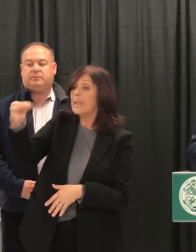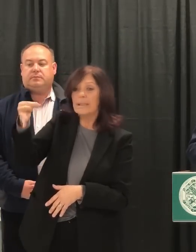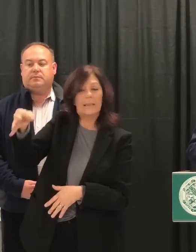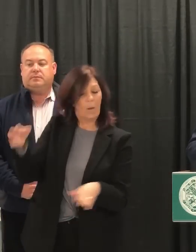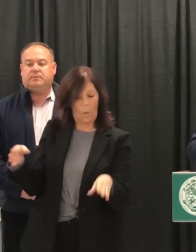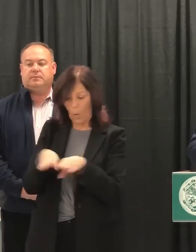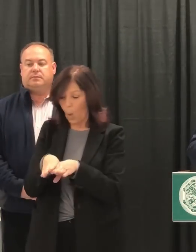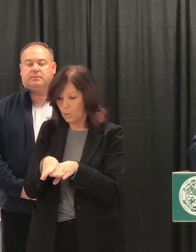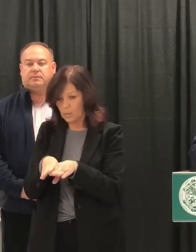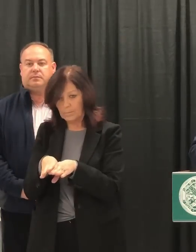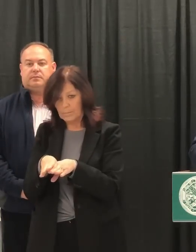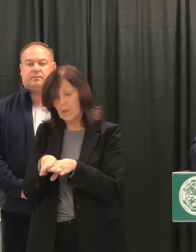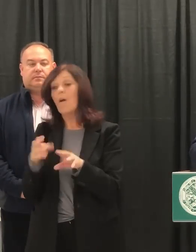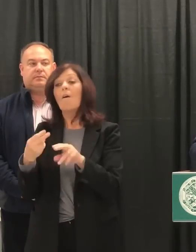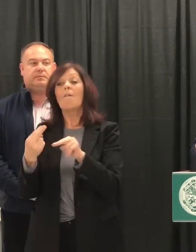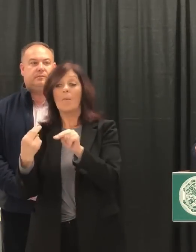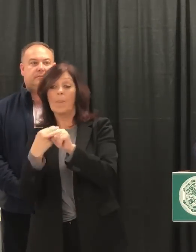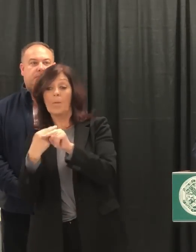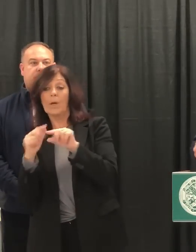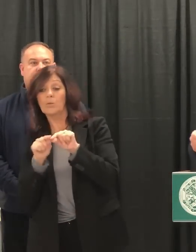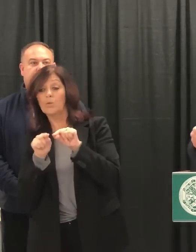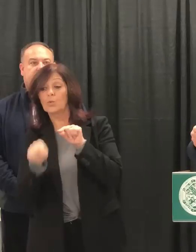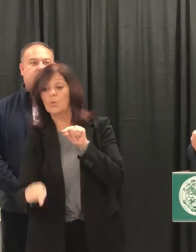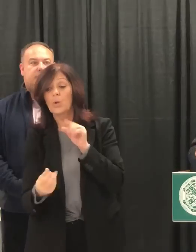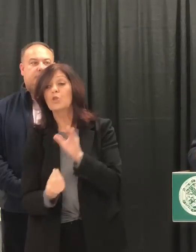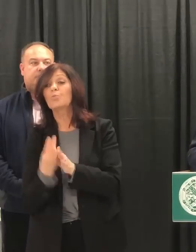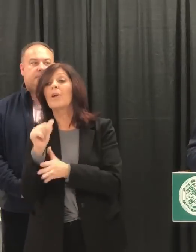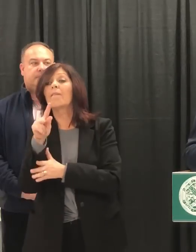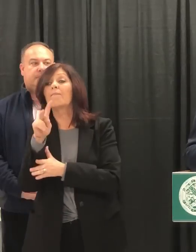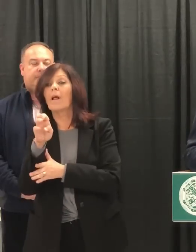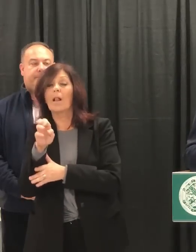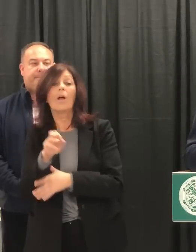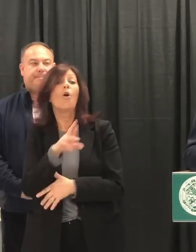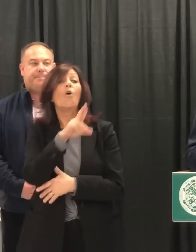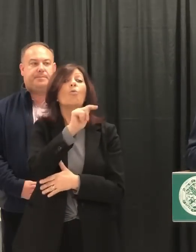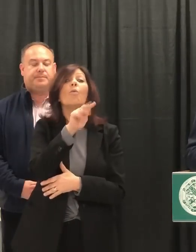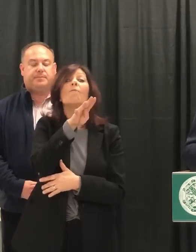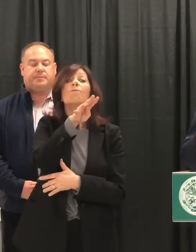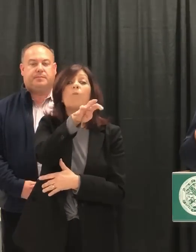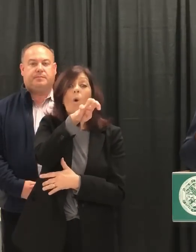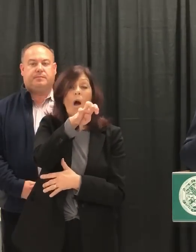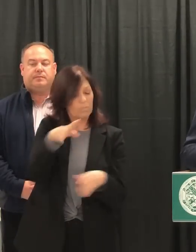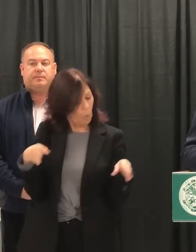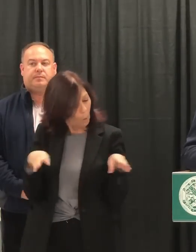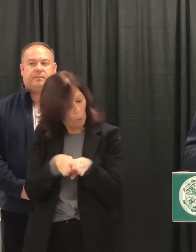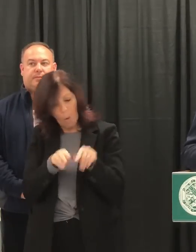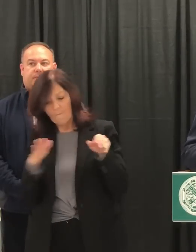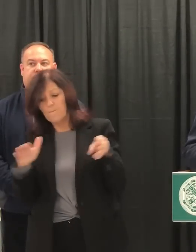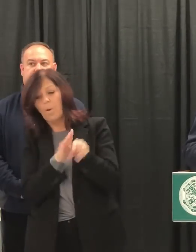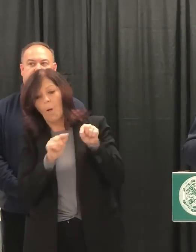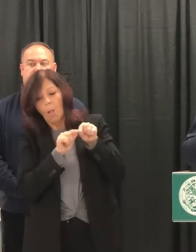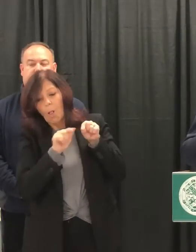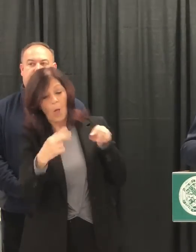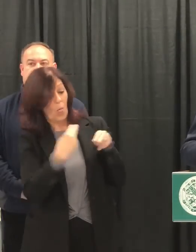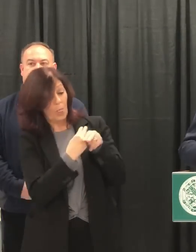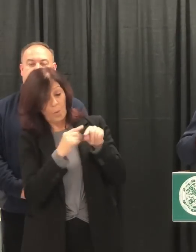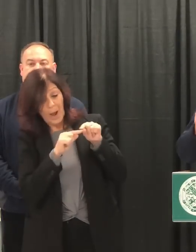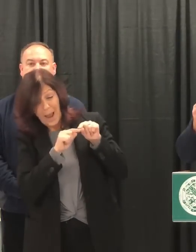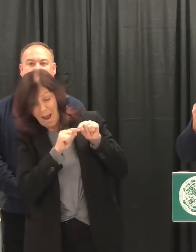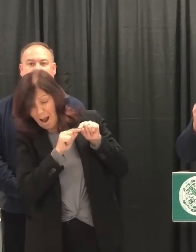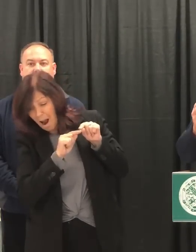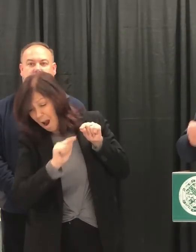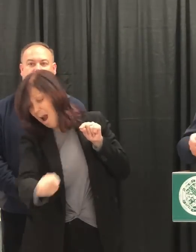of Erie County from the Thruway to Springville. The Route 400 is closed its full length, which would be from the Thruway in West